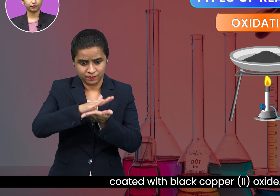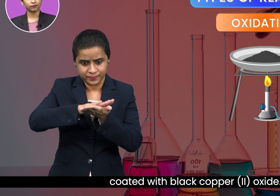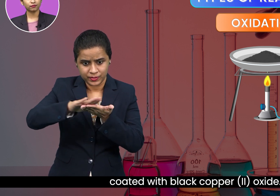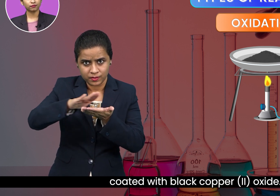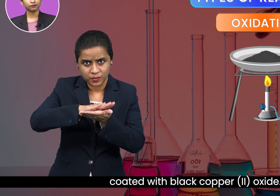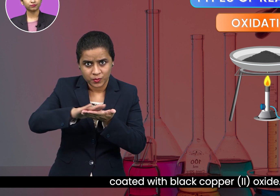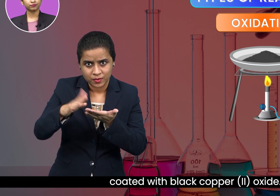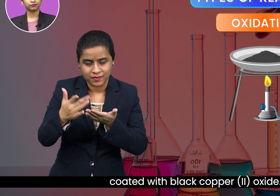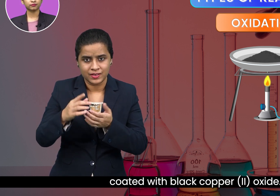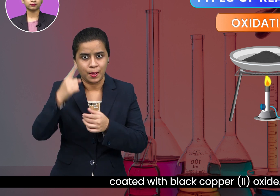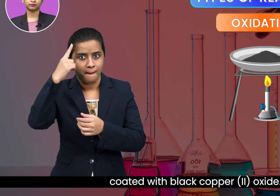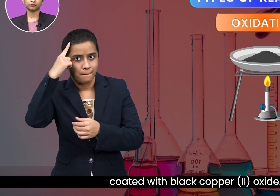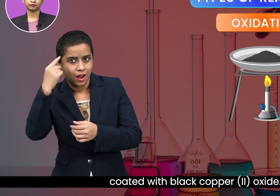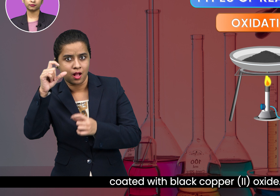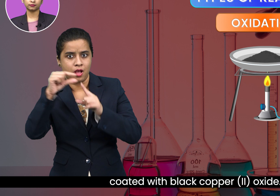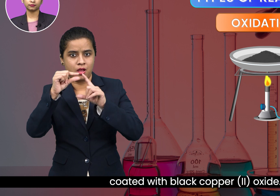oxide.